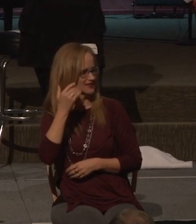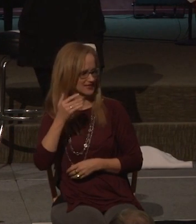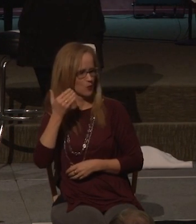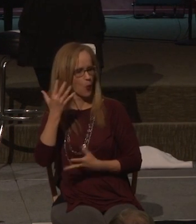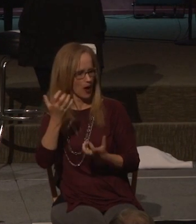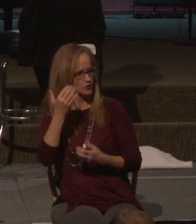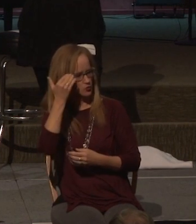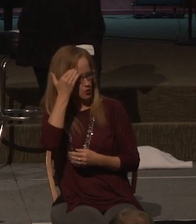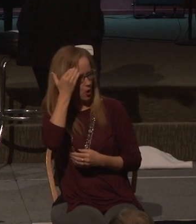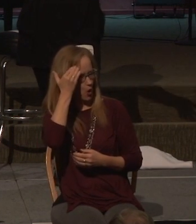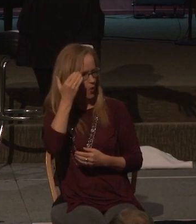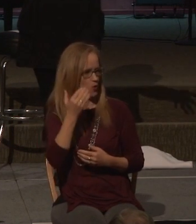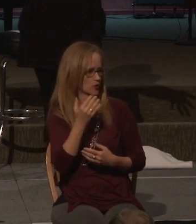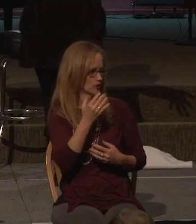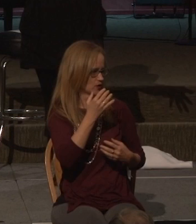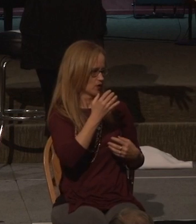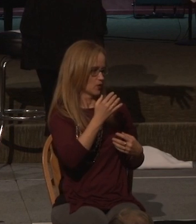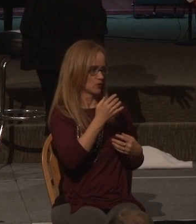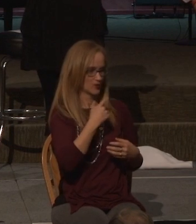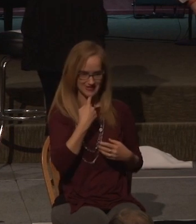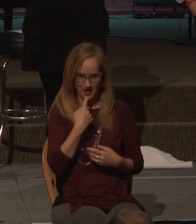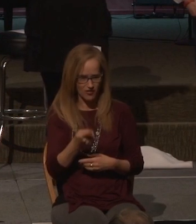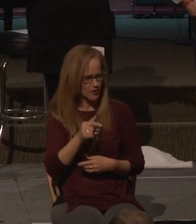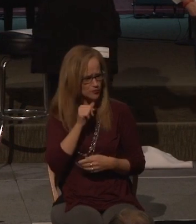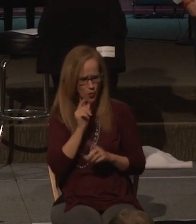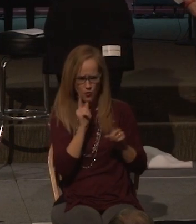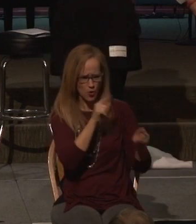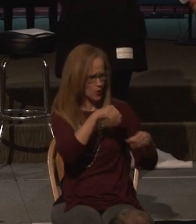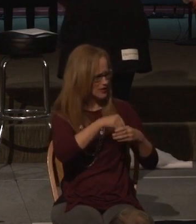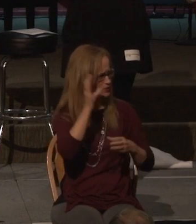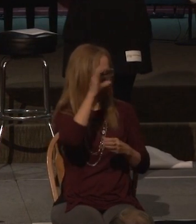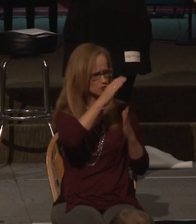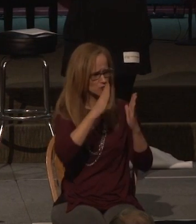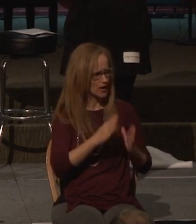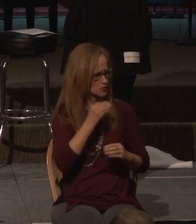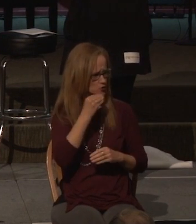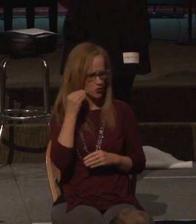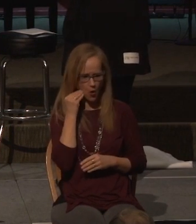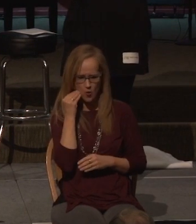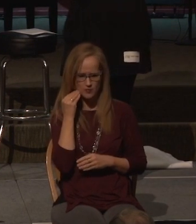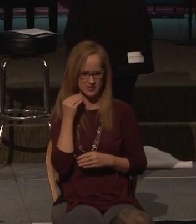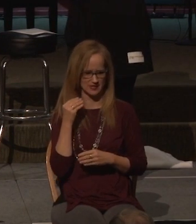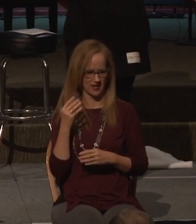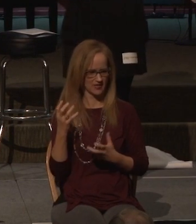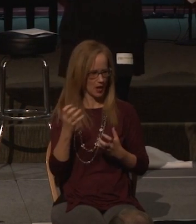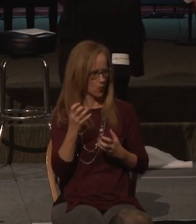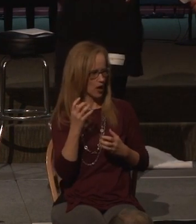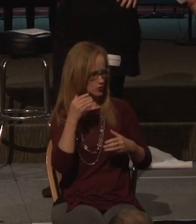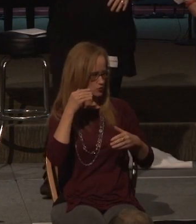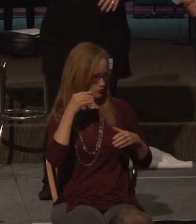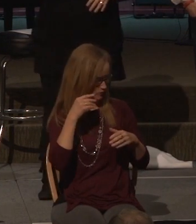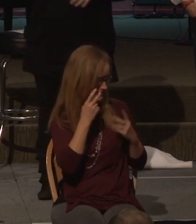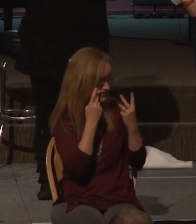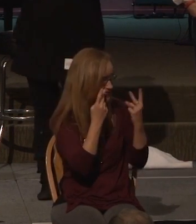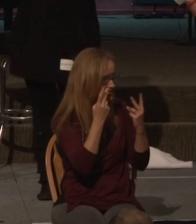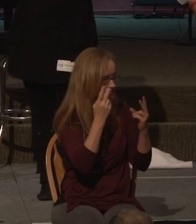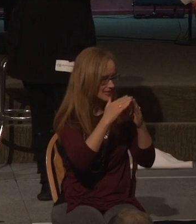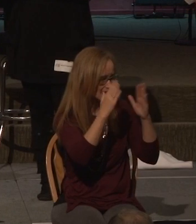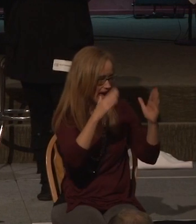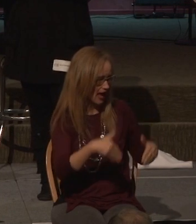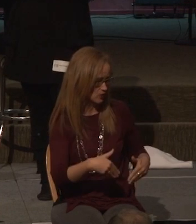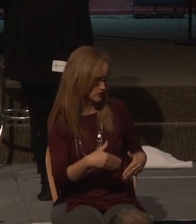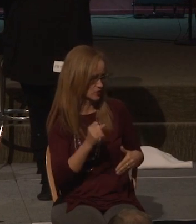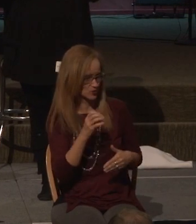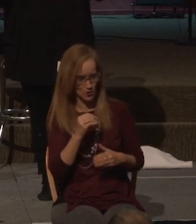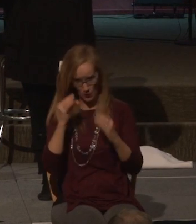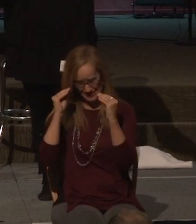and Miss JC, but like, don't go into strangers' homes, because a lot of them haven't seen a home, and so they want to see what a house looks like. And so